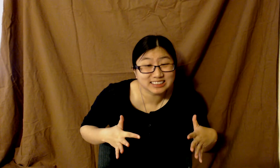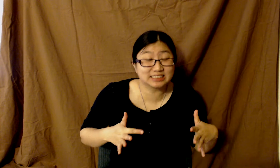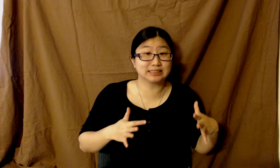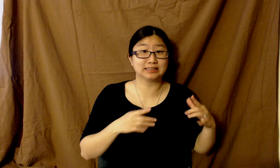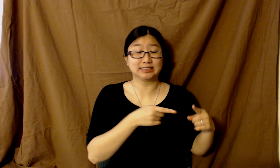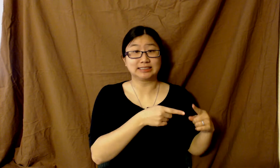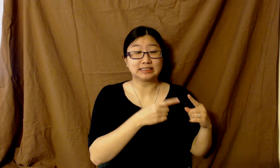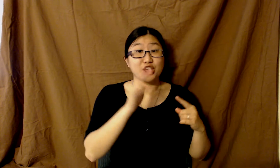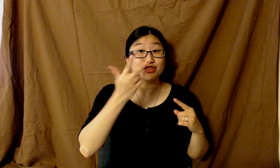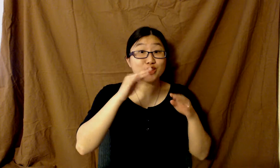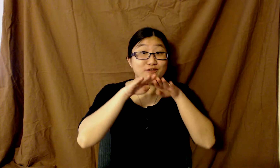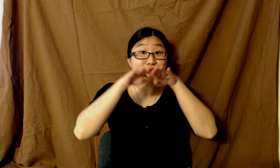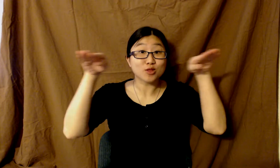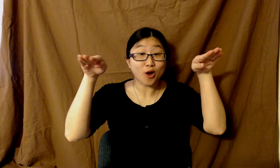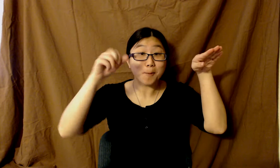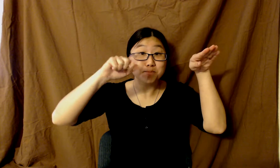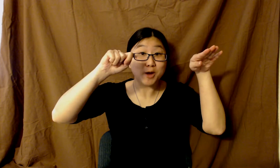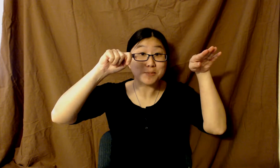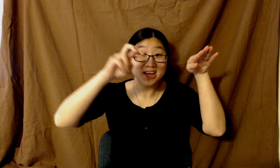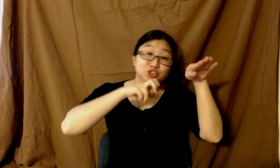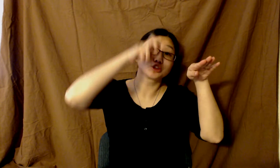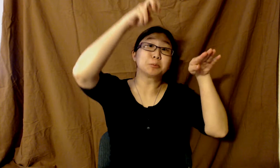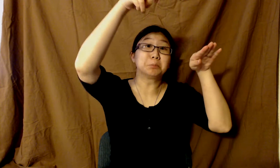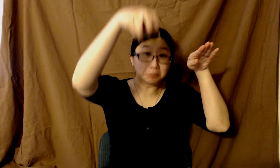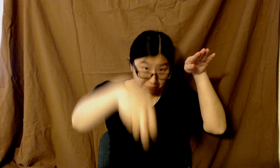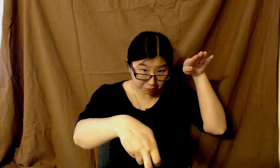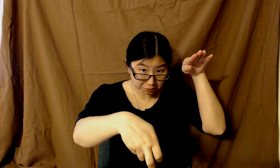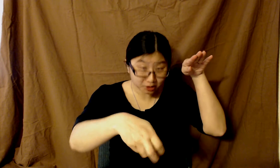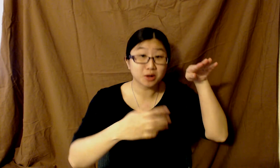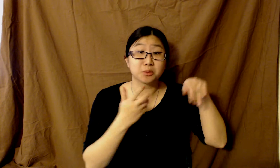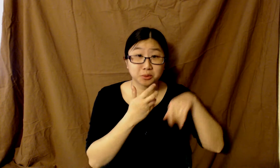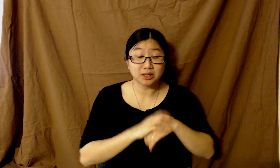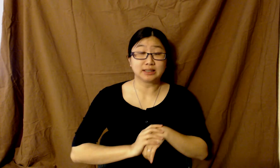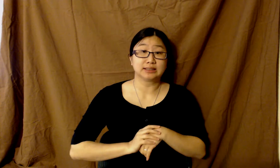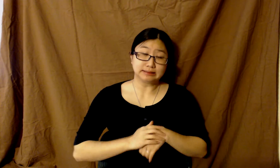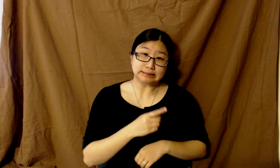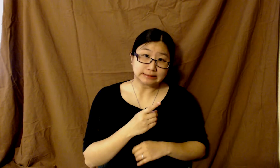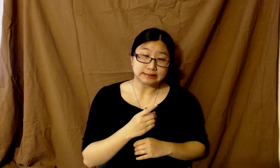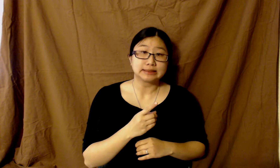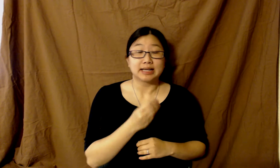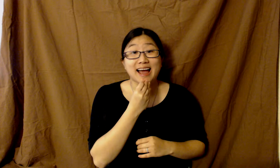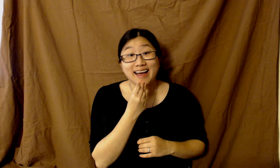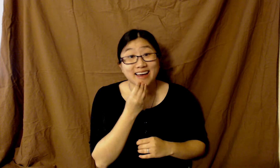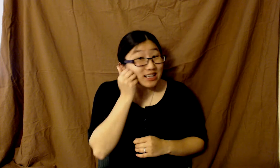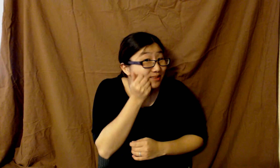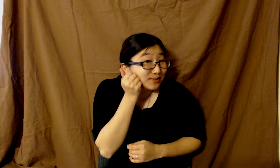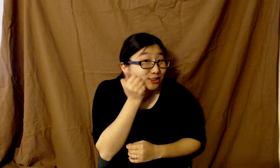apartment. He ate fabric, he ate things, recyclables, he hunted flies that didn't exist, he suffered